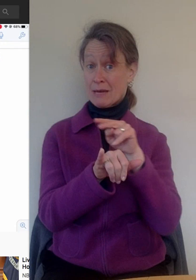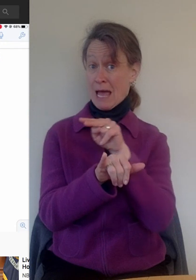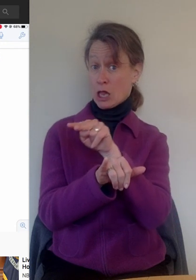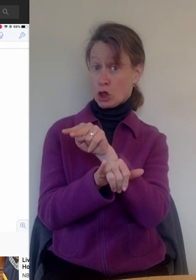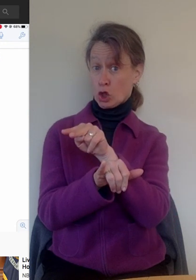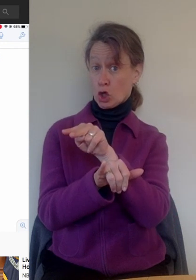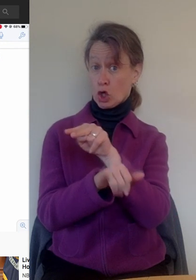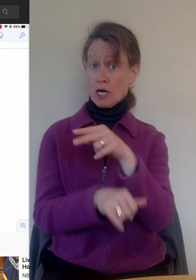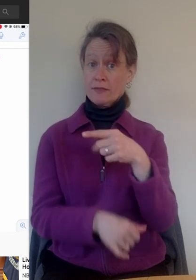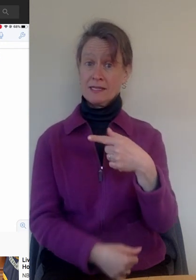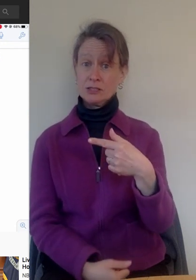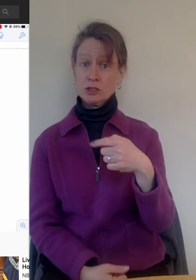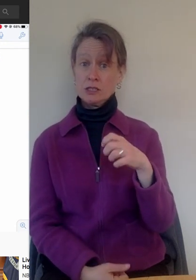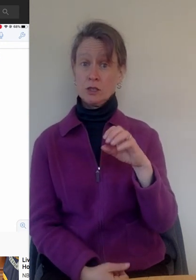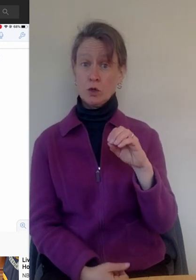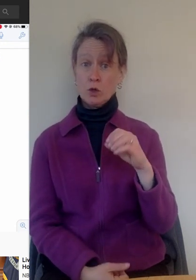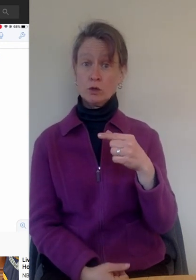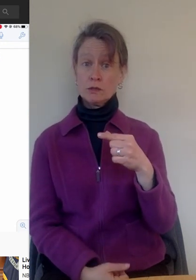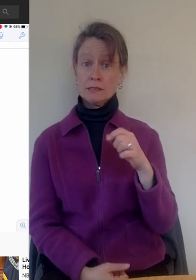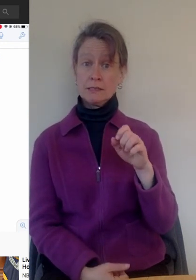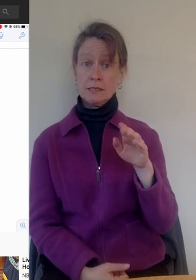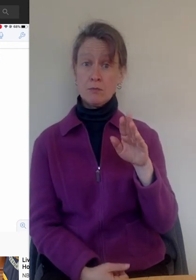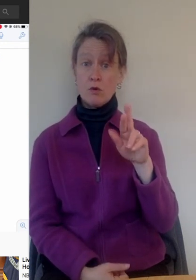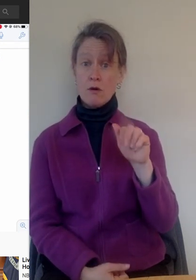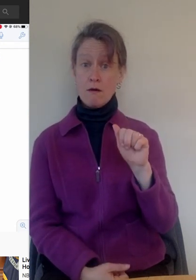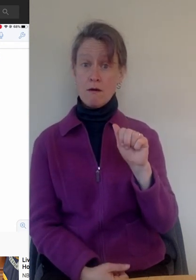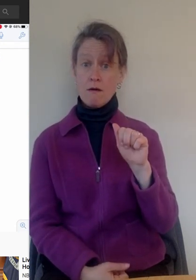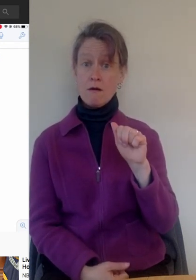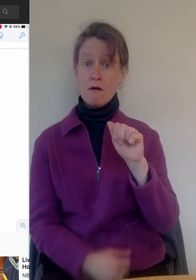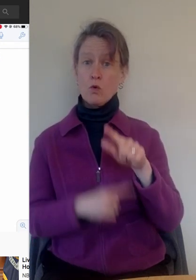our GeoGebra problems on the left.